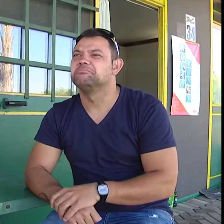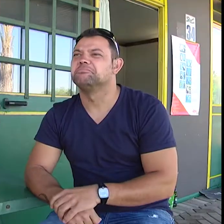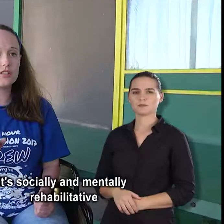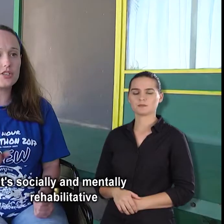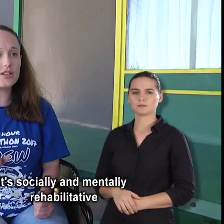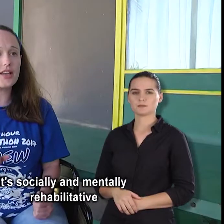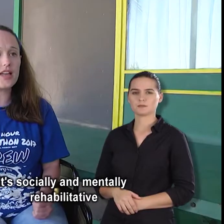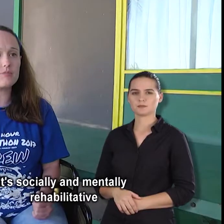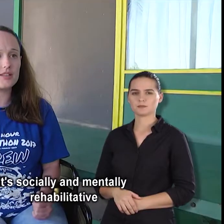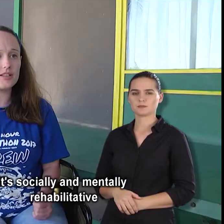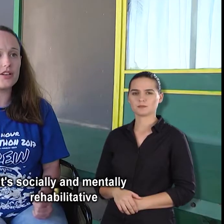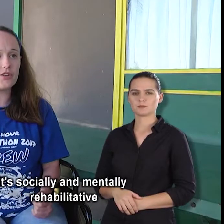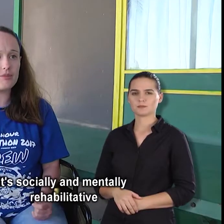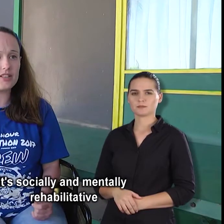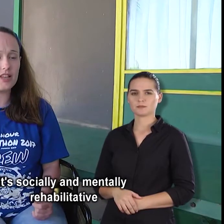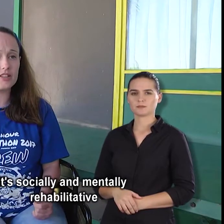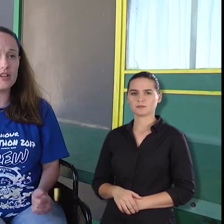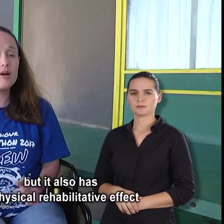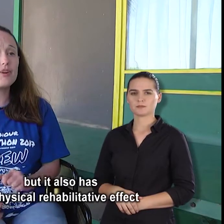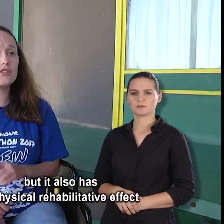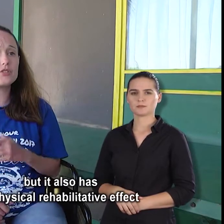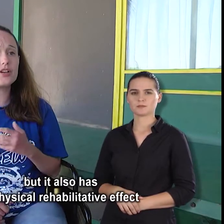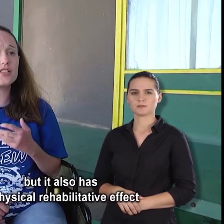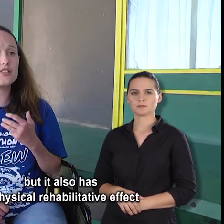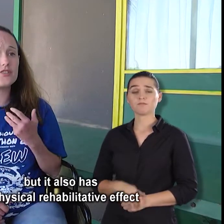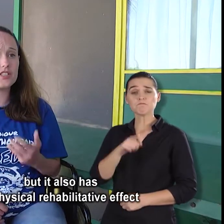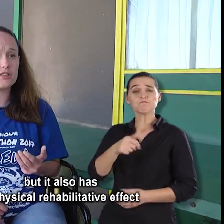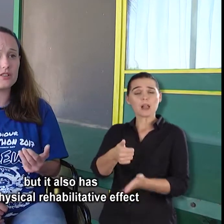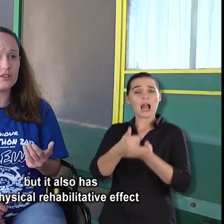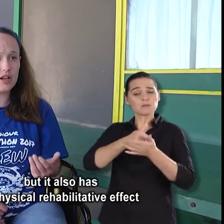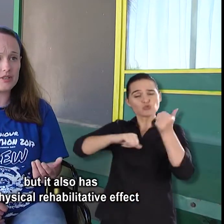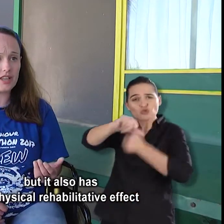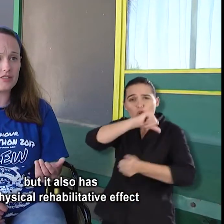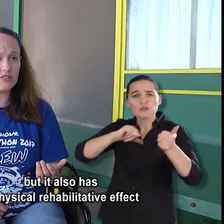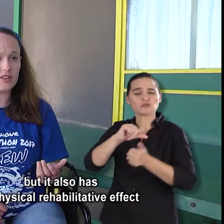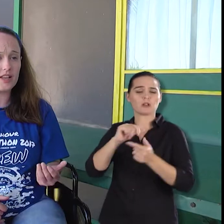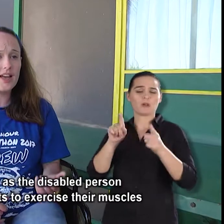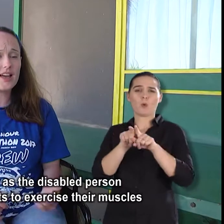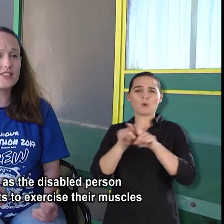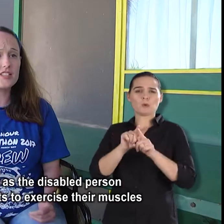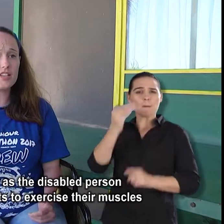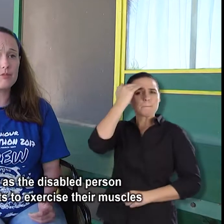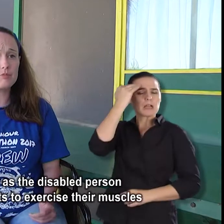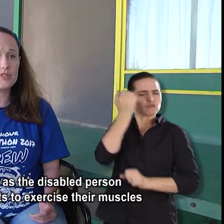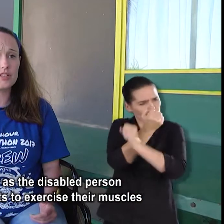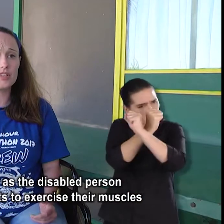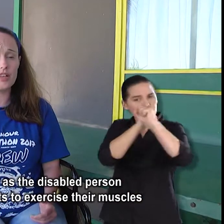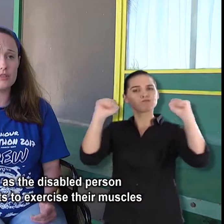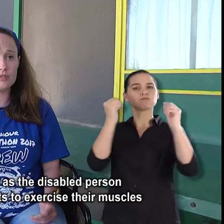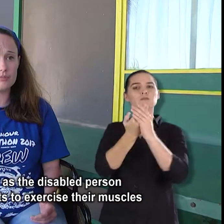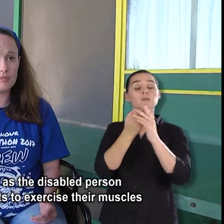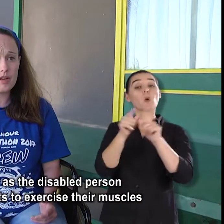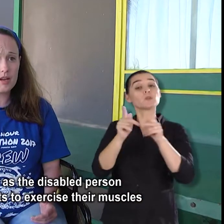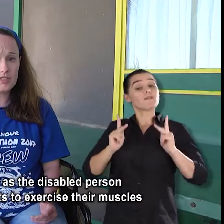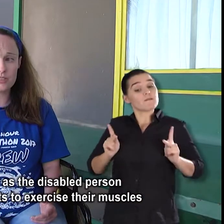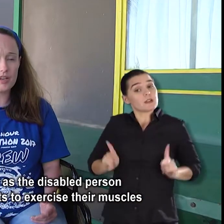So it's socially and mentally rehabilitative, but it also has a physical rehabilitative effect, as the disabled person